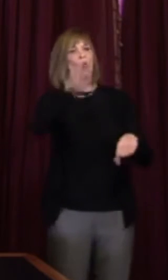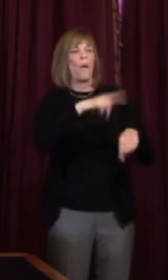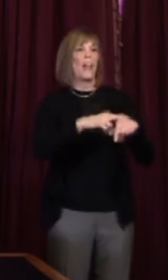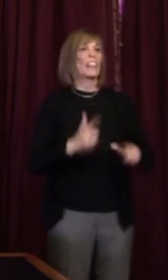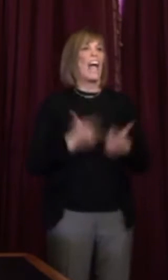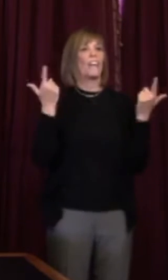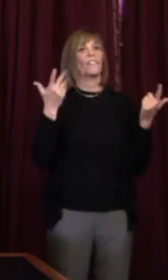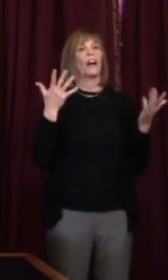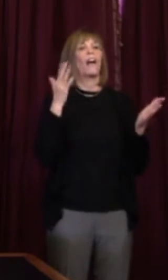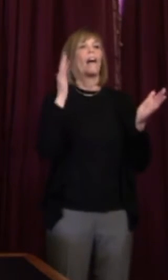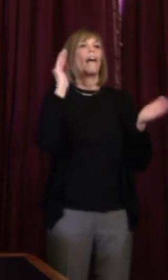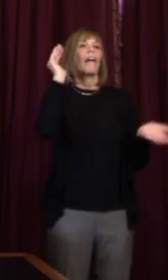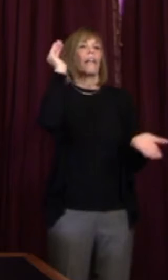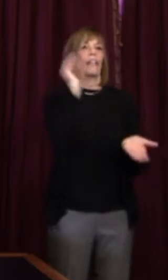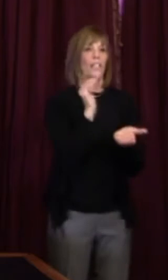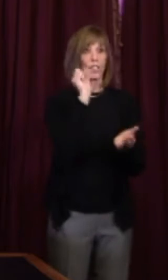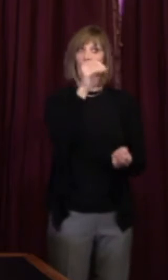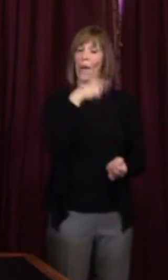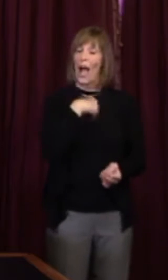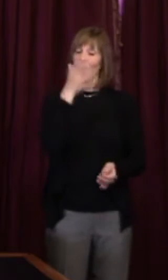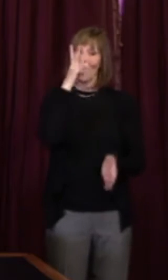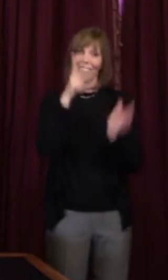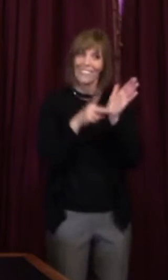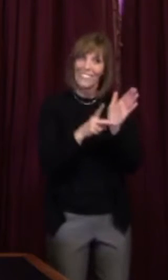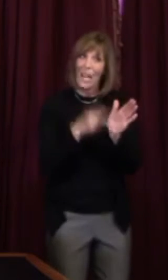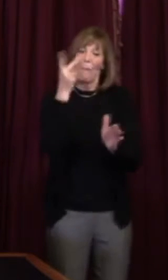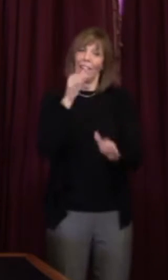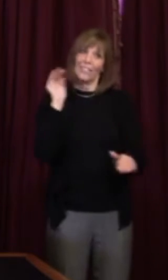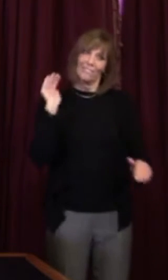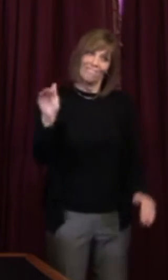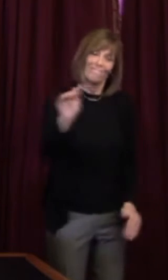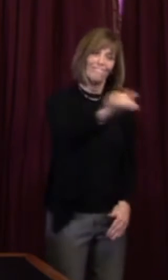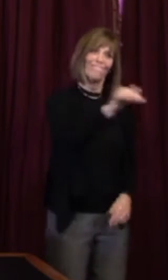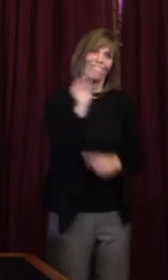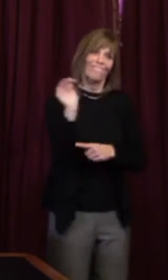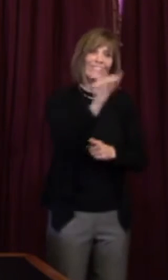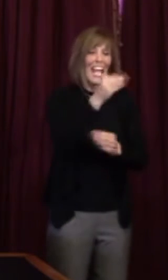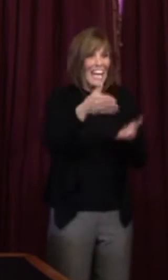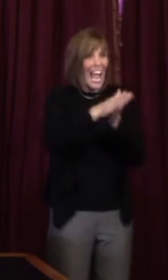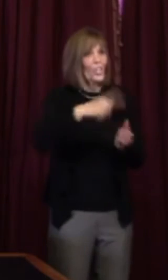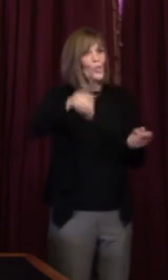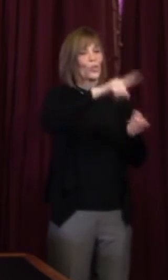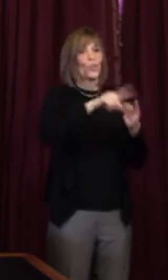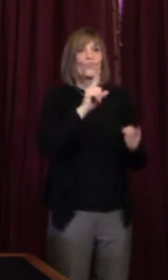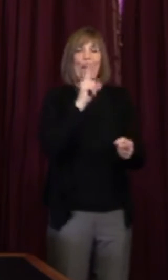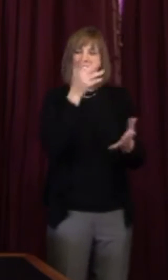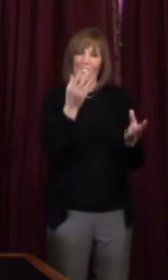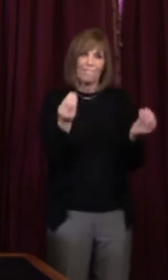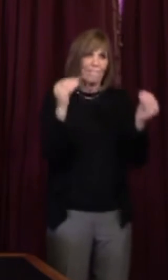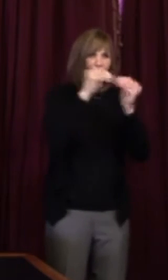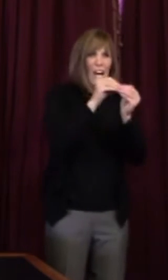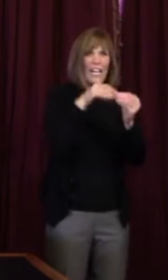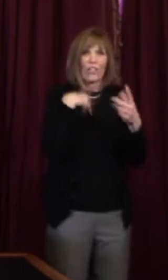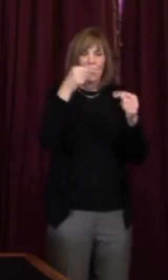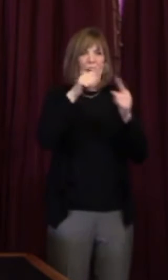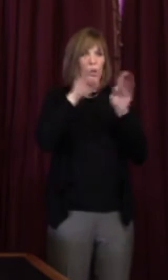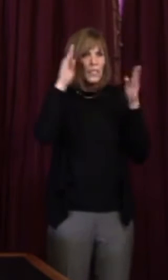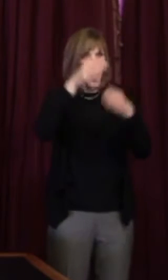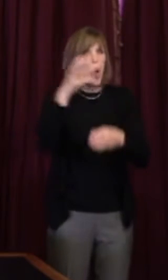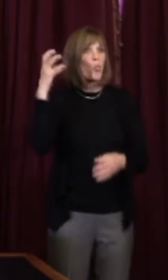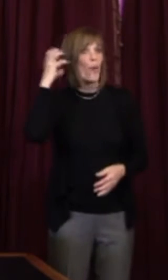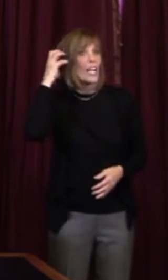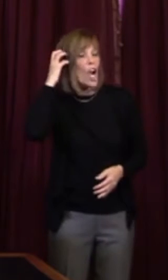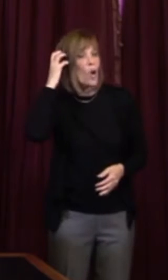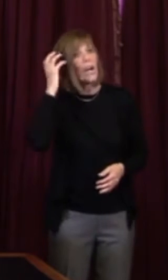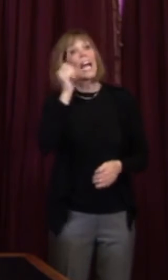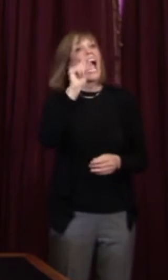normal. And so I am going to double down, and I am asking them to double down, and we're going to do that. I've been doing targeted radio hits. I've